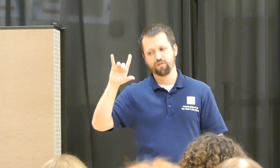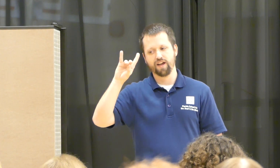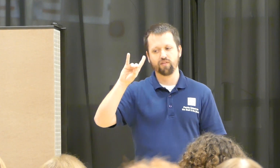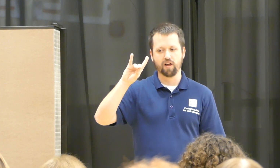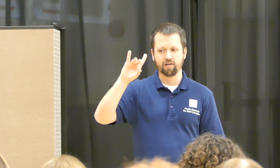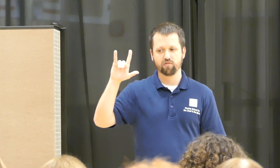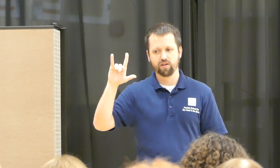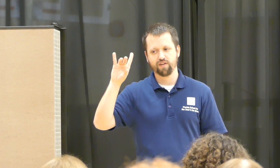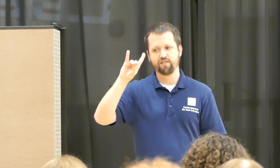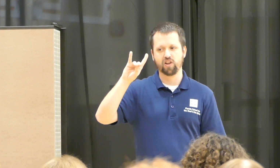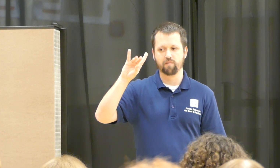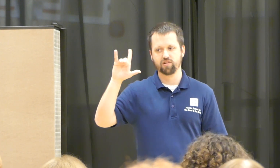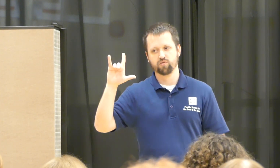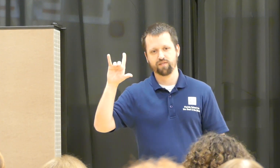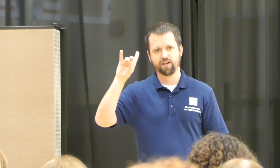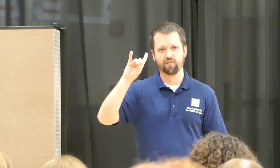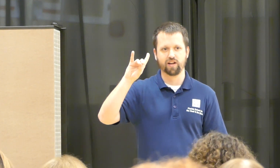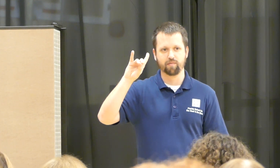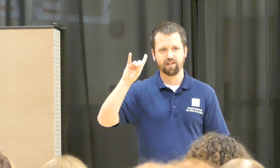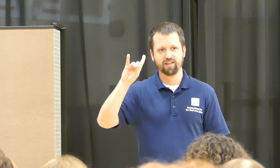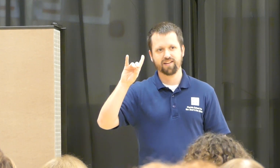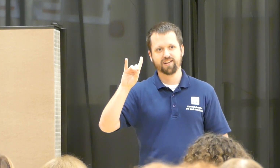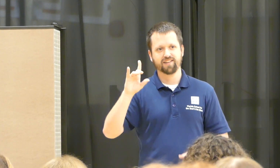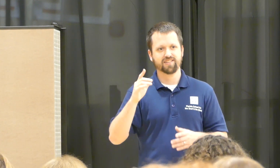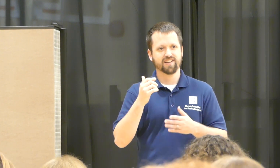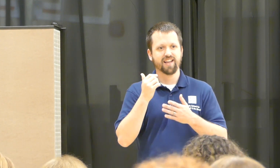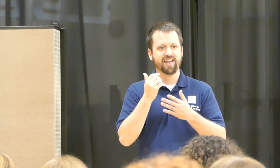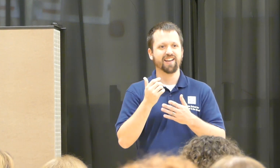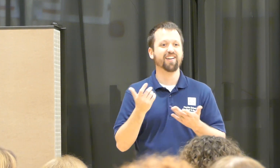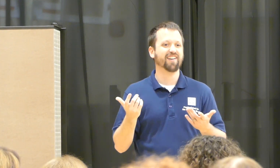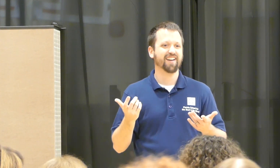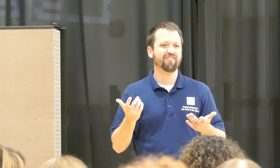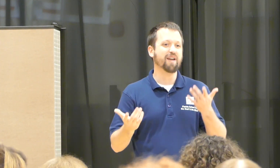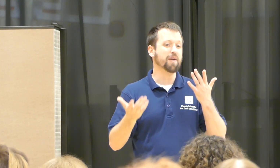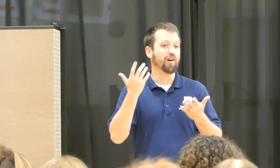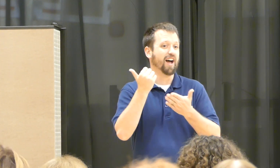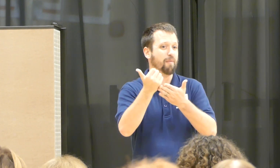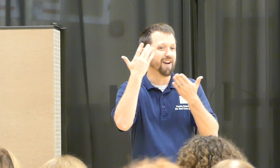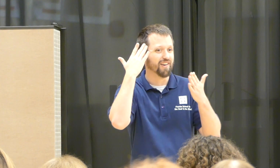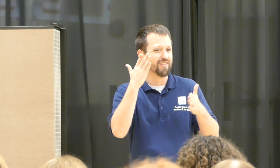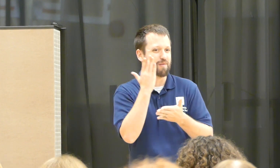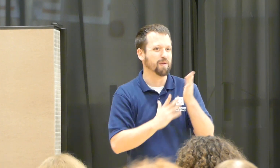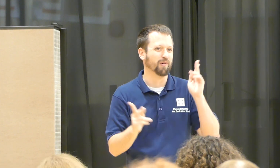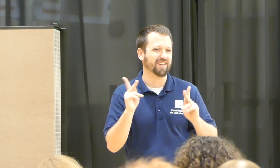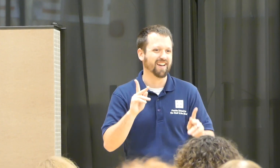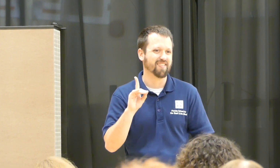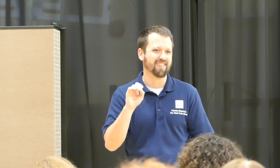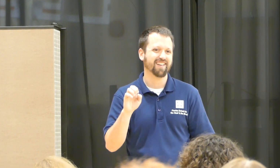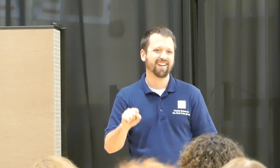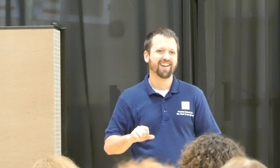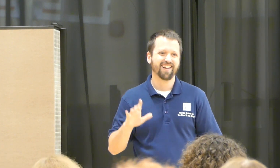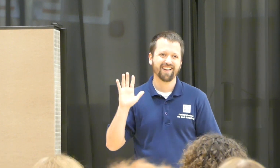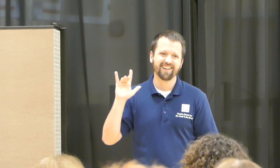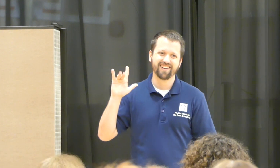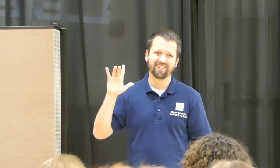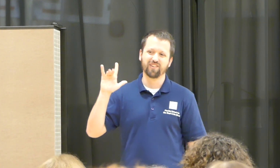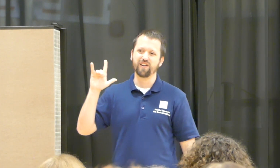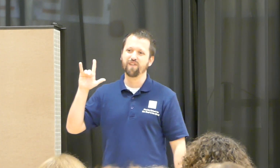25 llama. That's gonna help. Maybe it'll help, I don't know, some people it does.